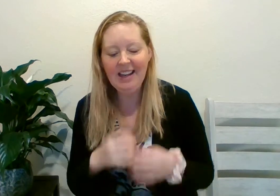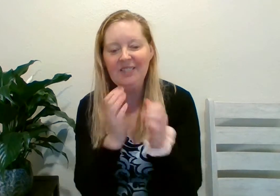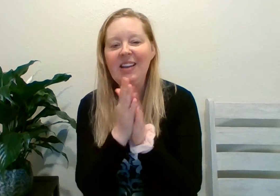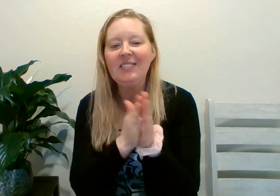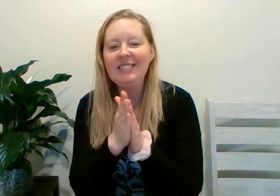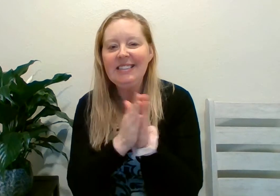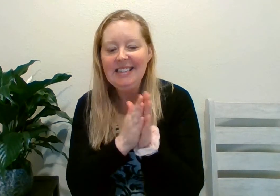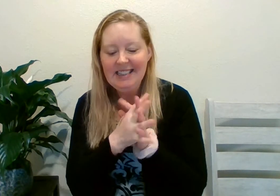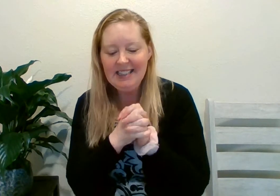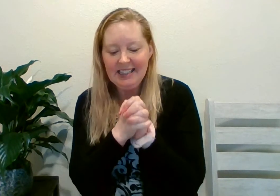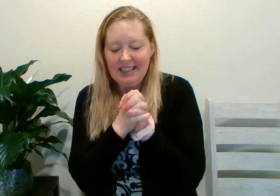here we go.